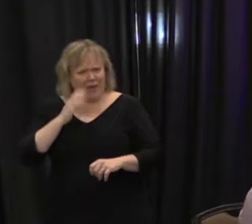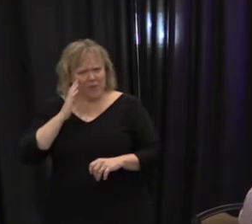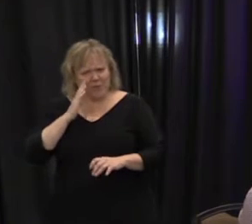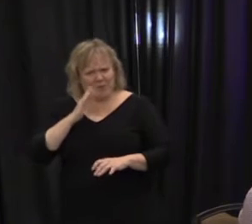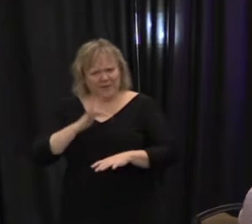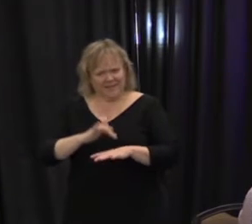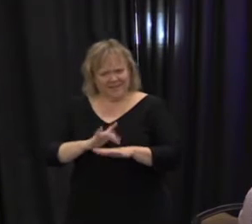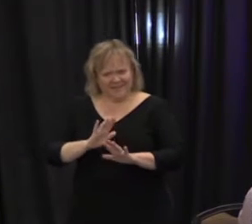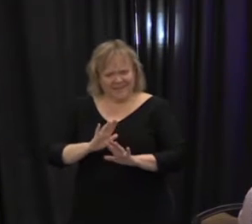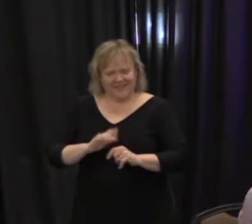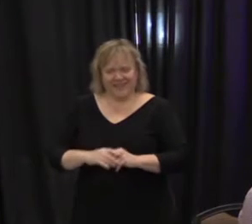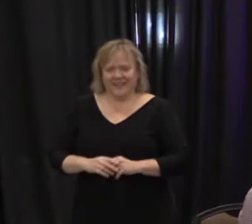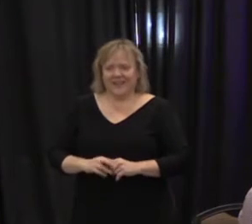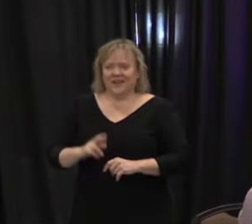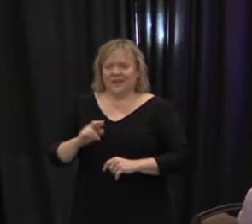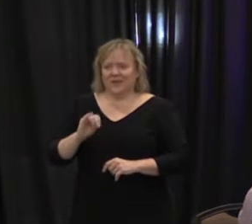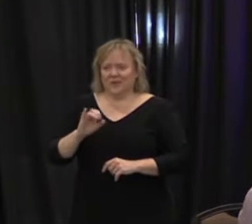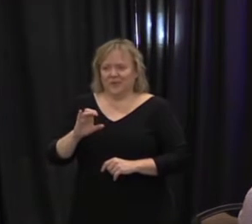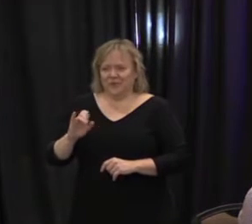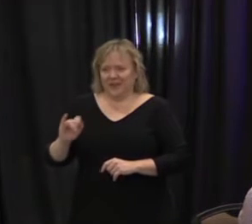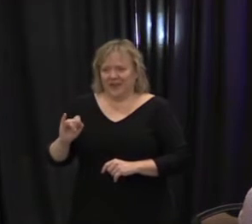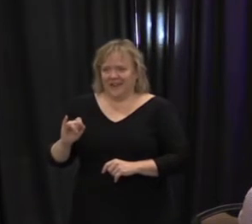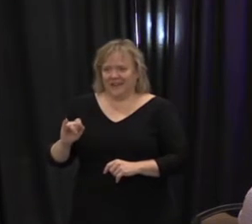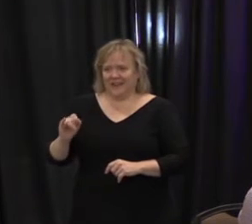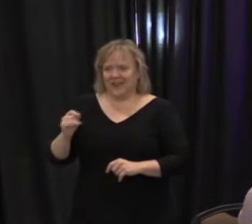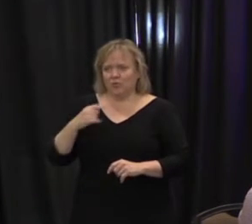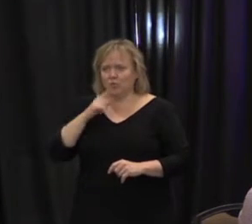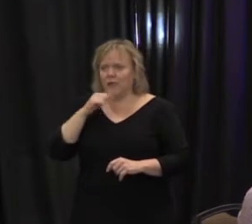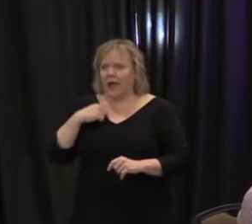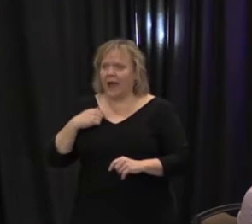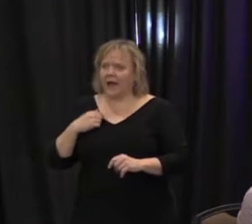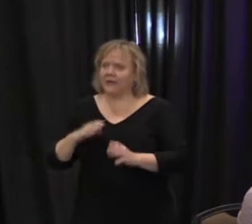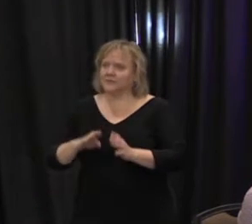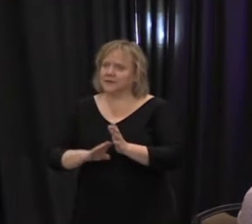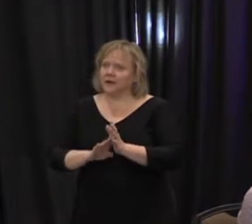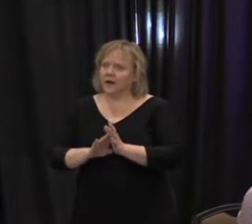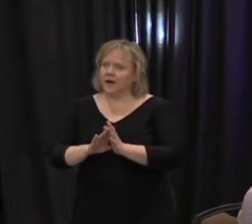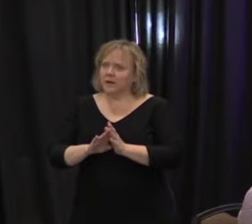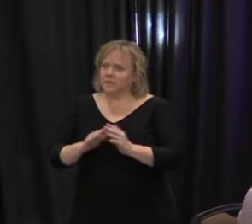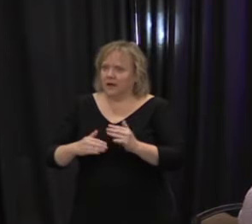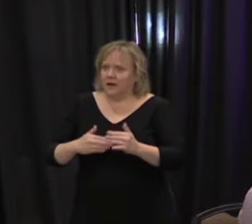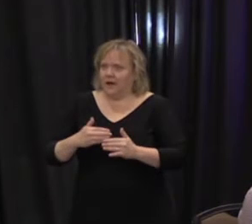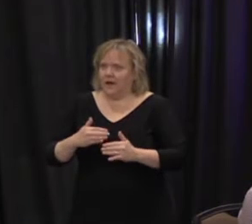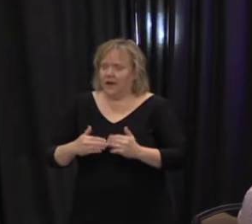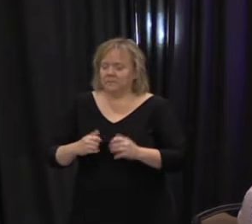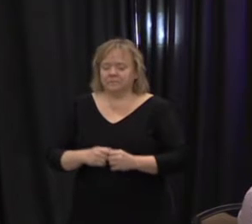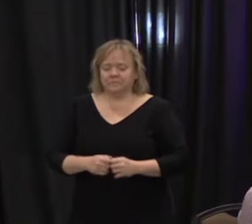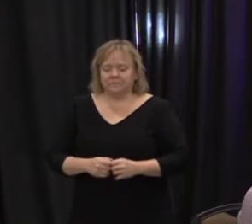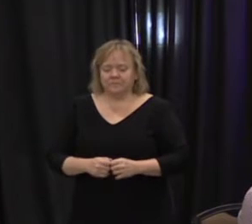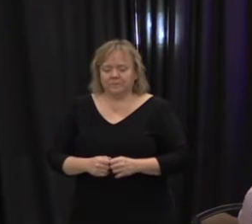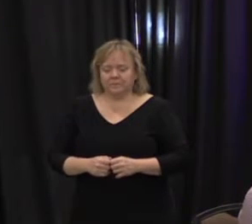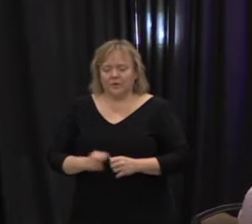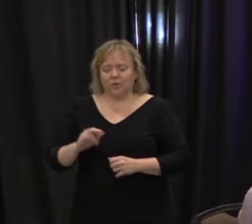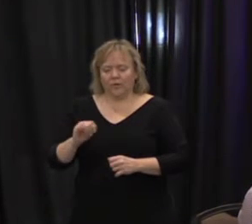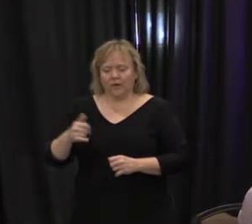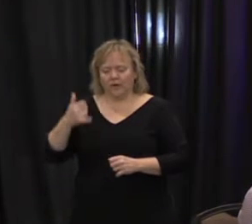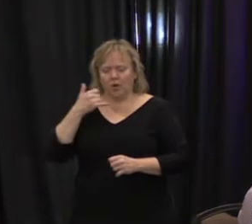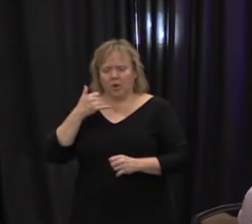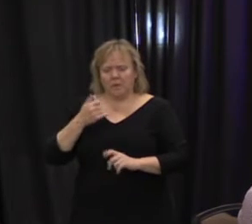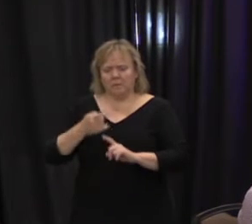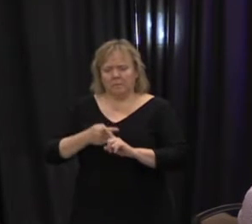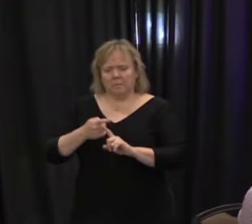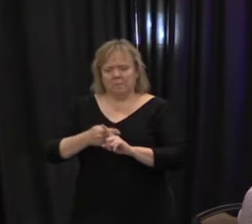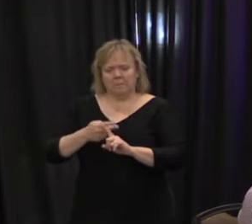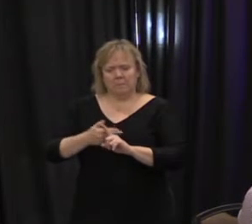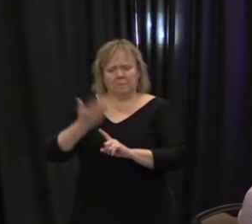Okay. So Ricky called me. Yeah, there's a build up to the apocalypse. Yeah, all right. Ricky called me a couple months ago and asked me to